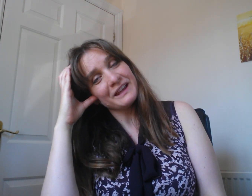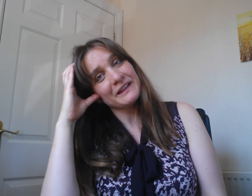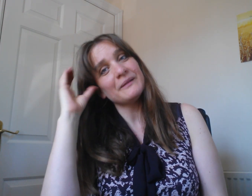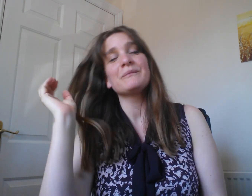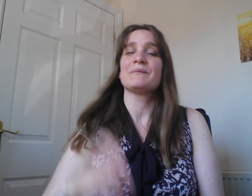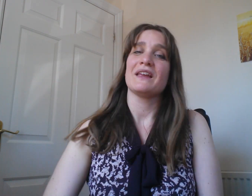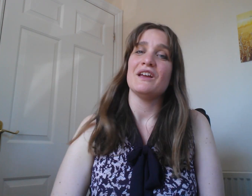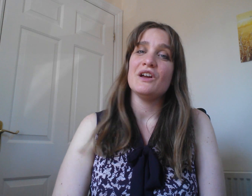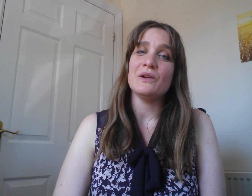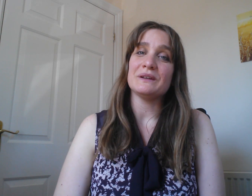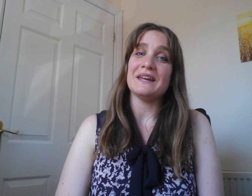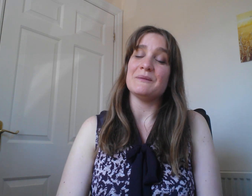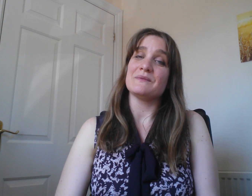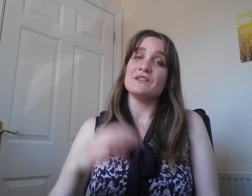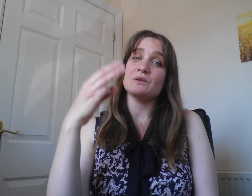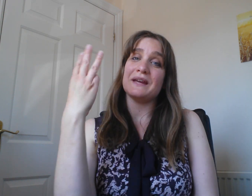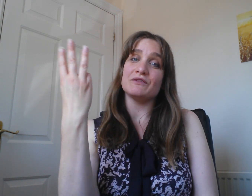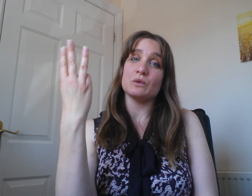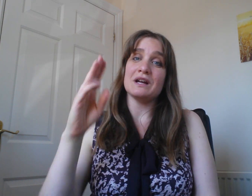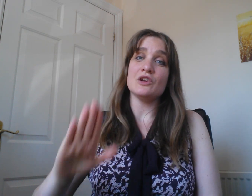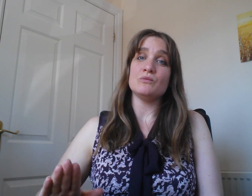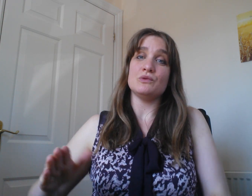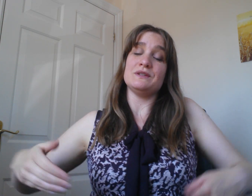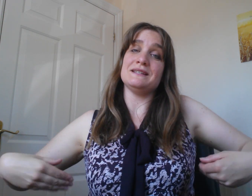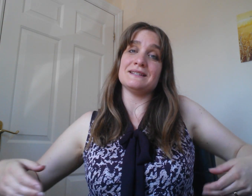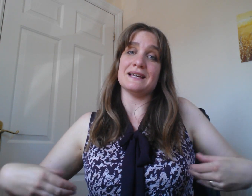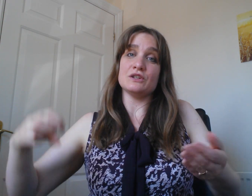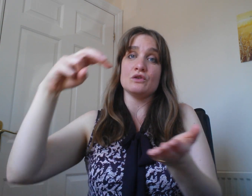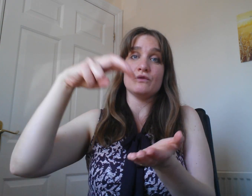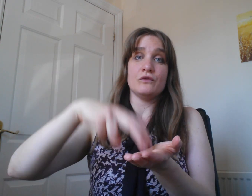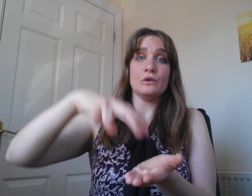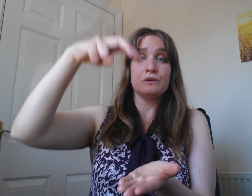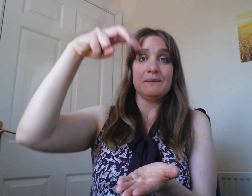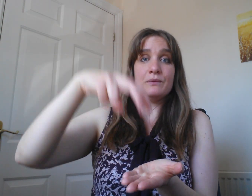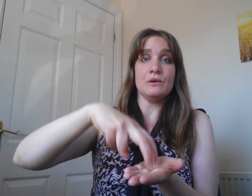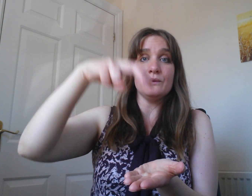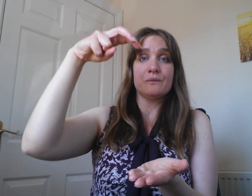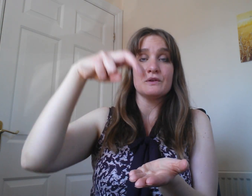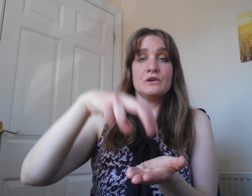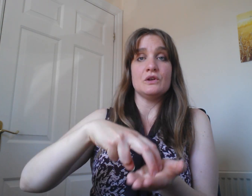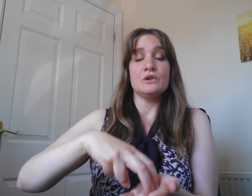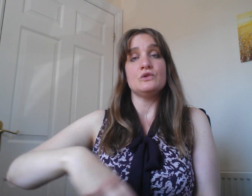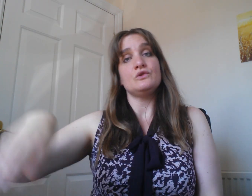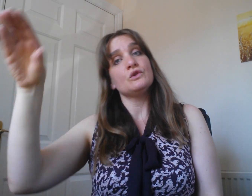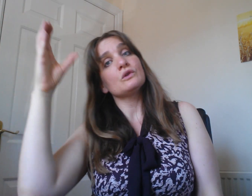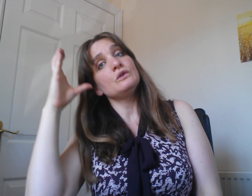that. Okay, so we have trois petits singes font des bonds sur le